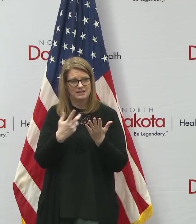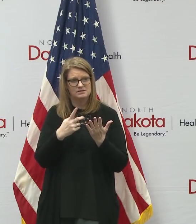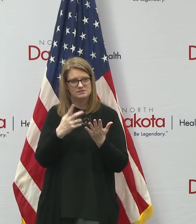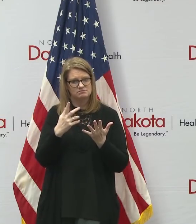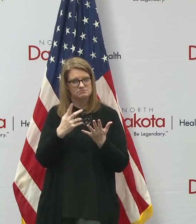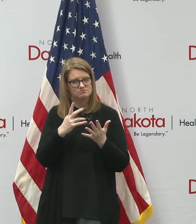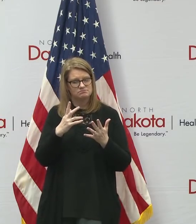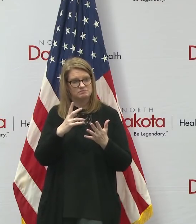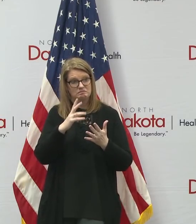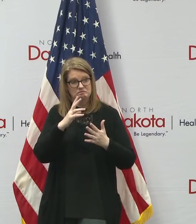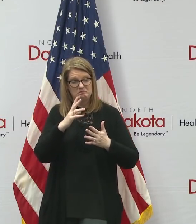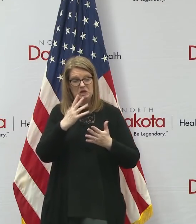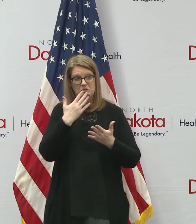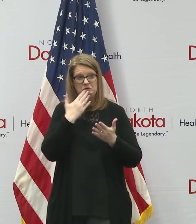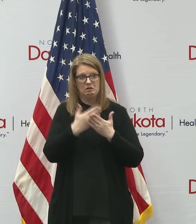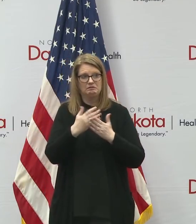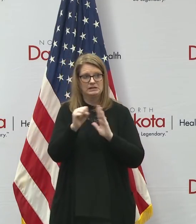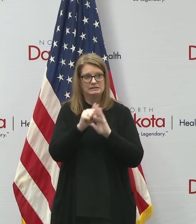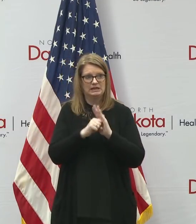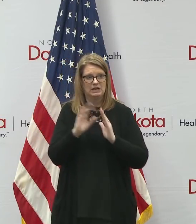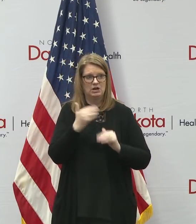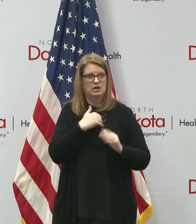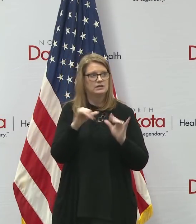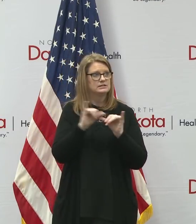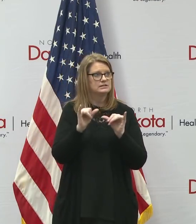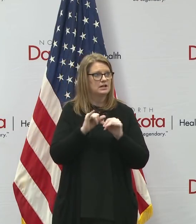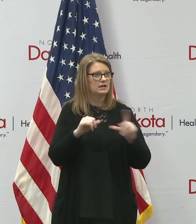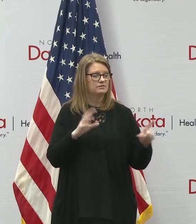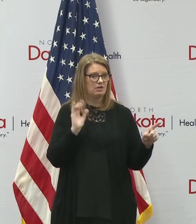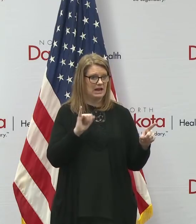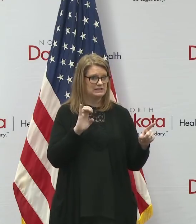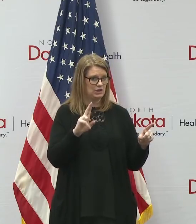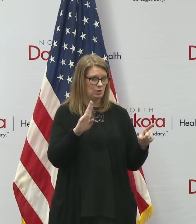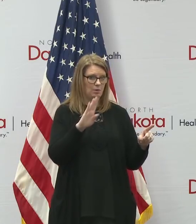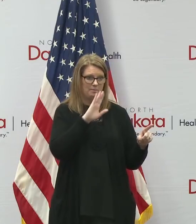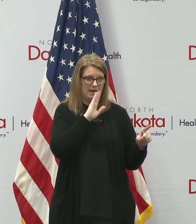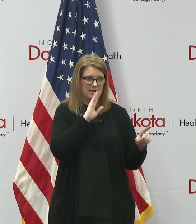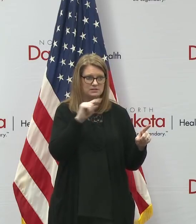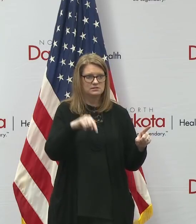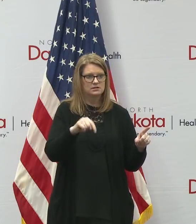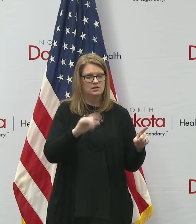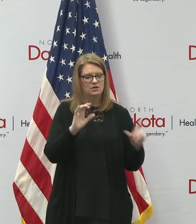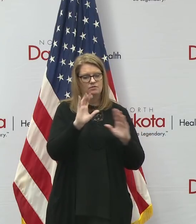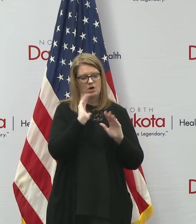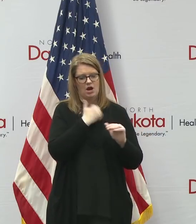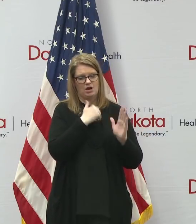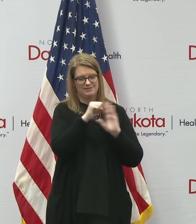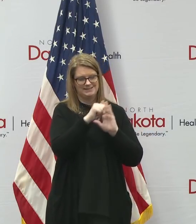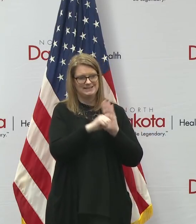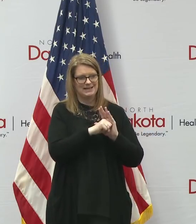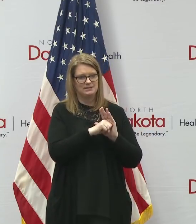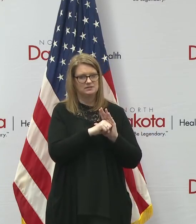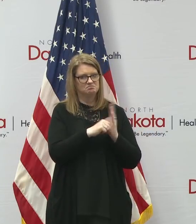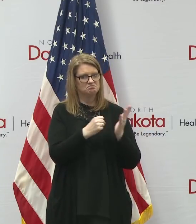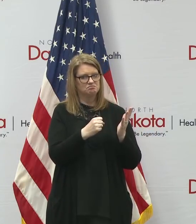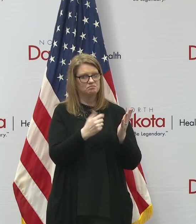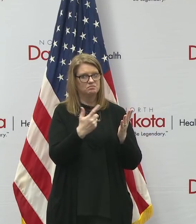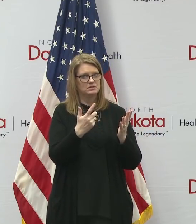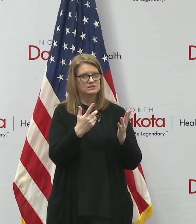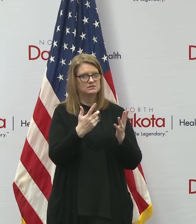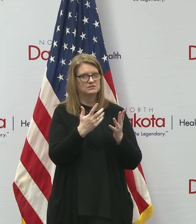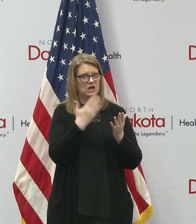size. I've been told for ICU beds, we're in pretty good shape for a state our size. And again, we are